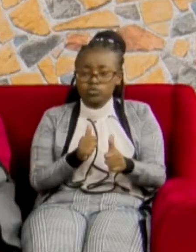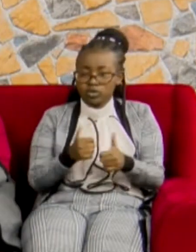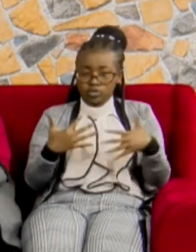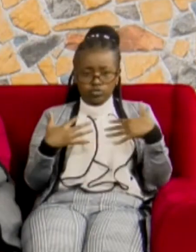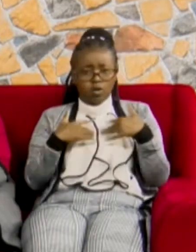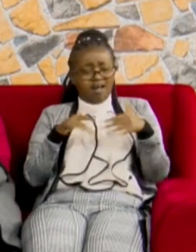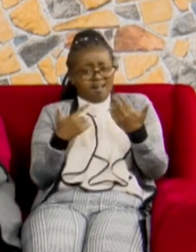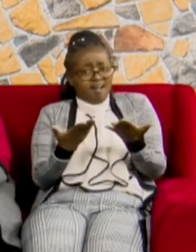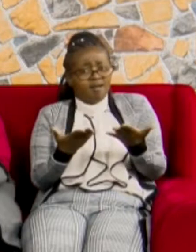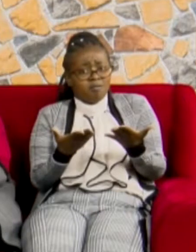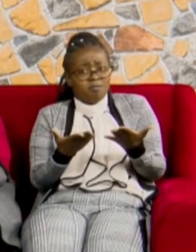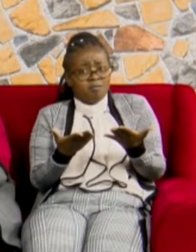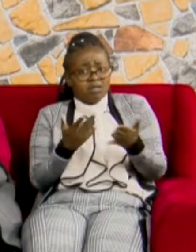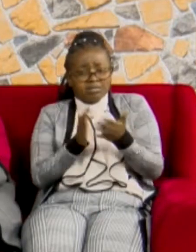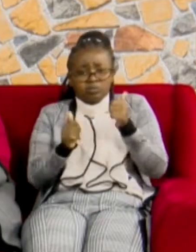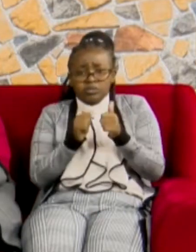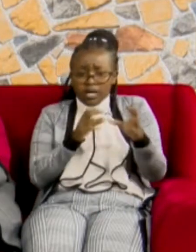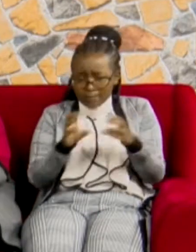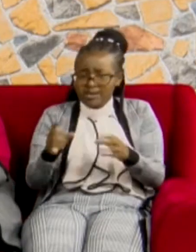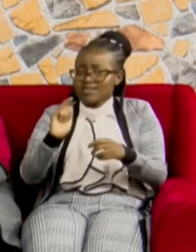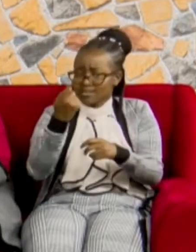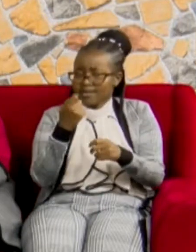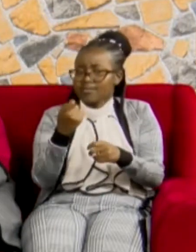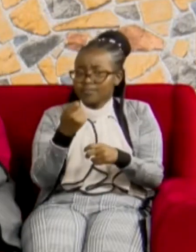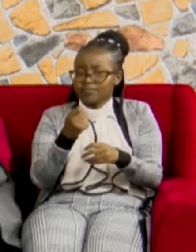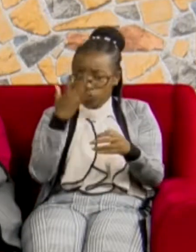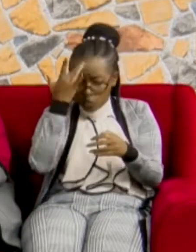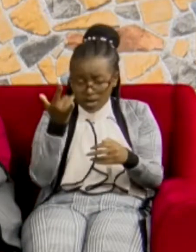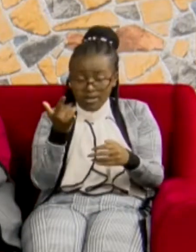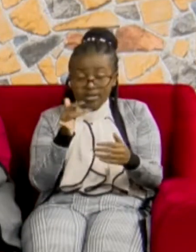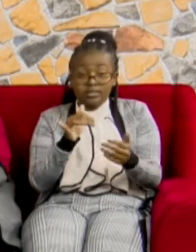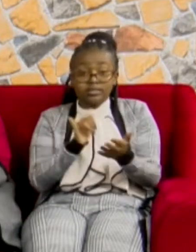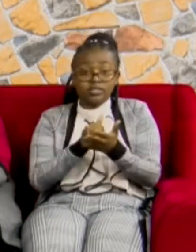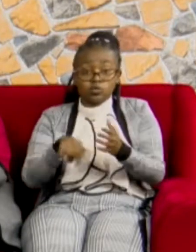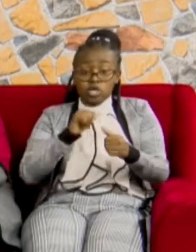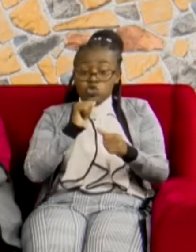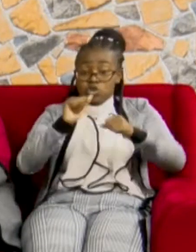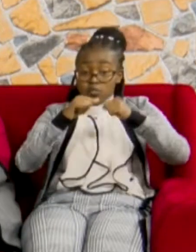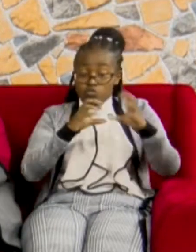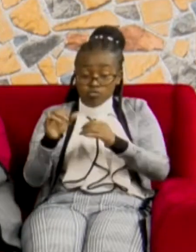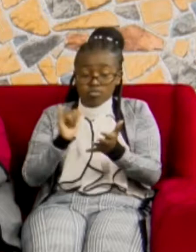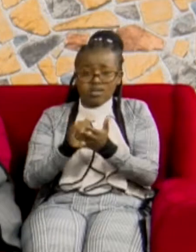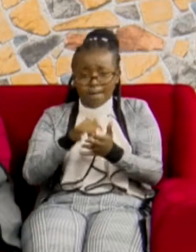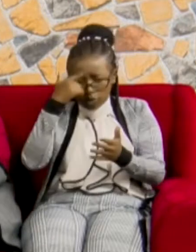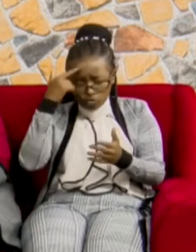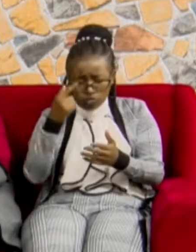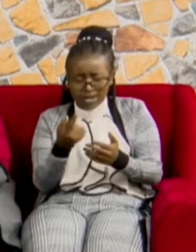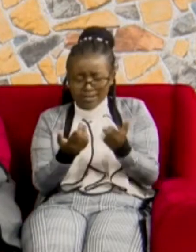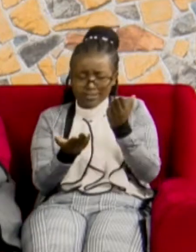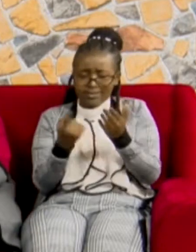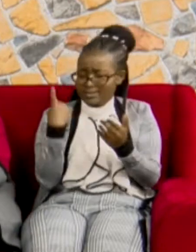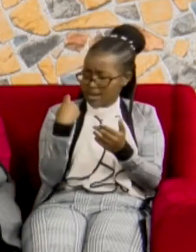okay, so how come? And they're like, that's something that can be done in Kenya. So why is it that we are not able to do it? Because we look at the ratio at